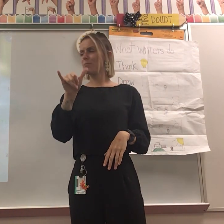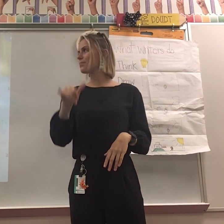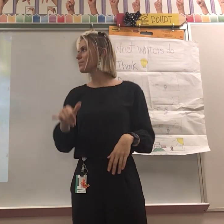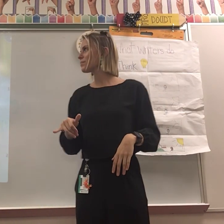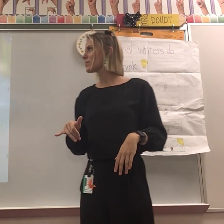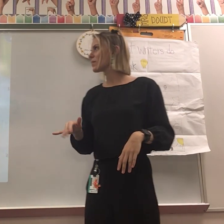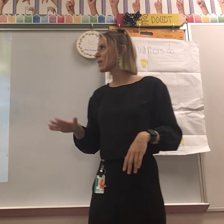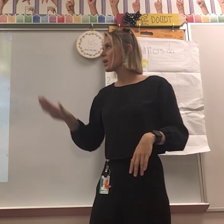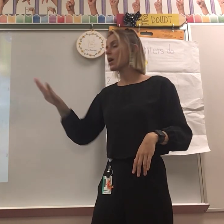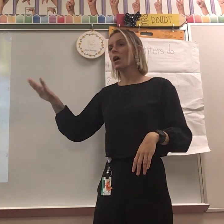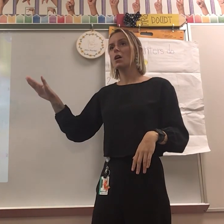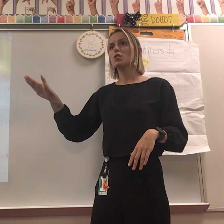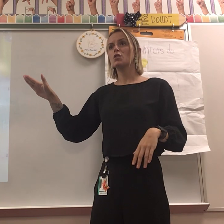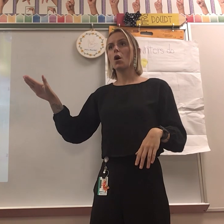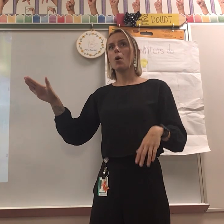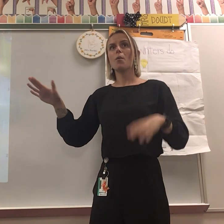where the comparison goes or the contrast?